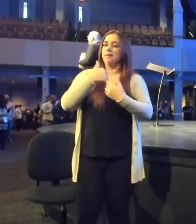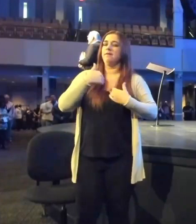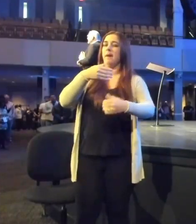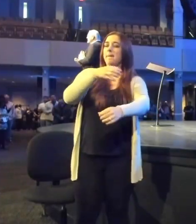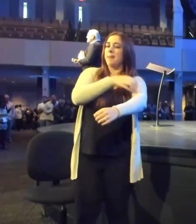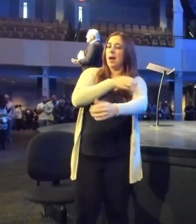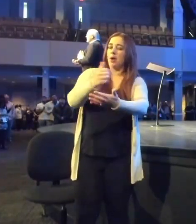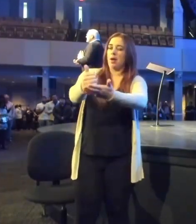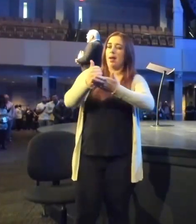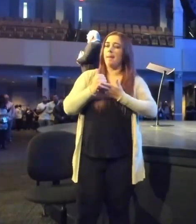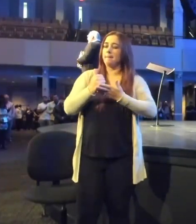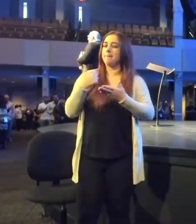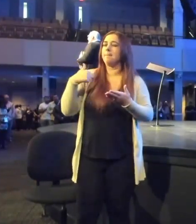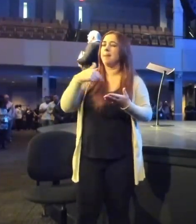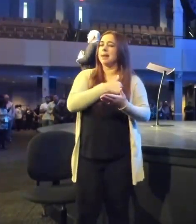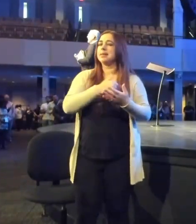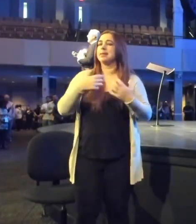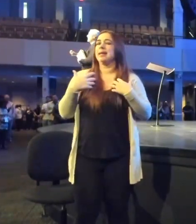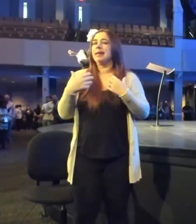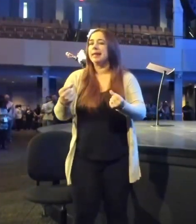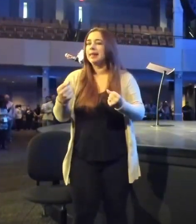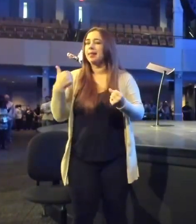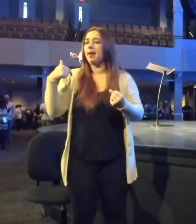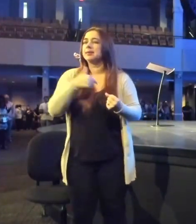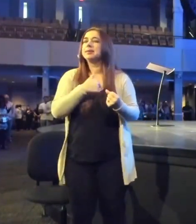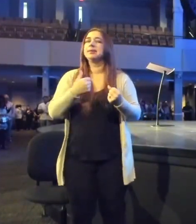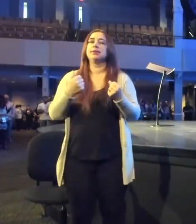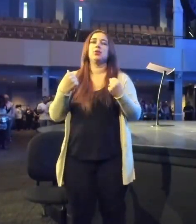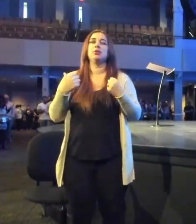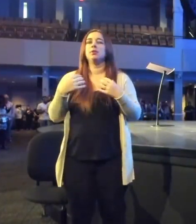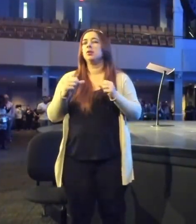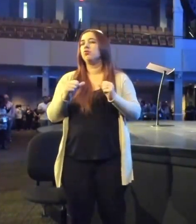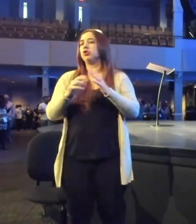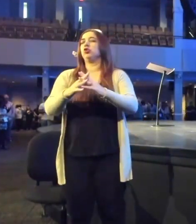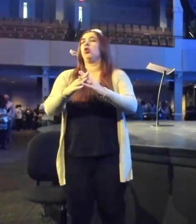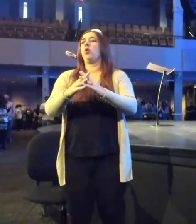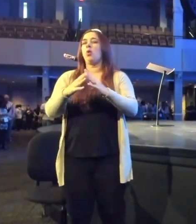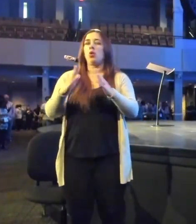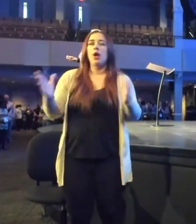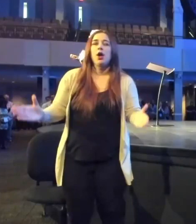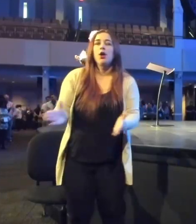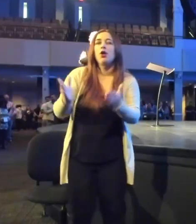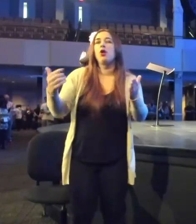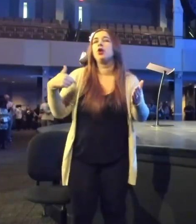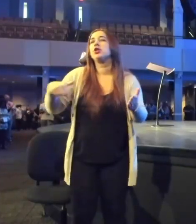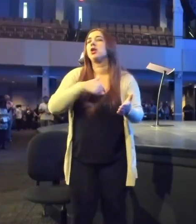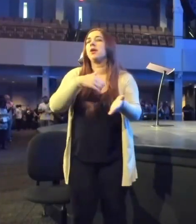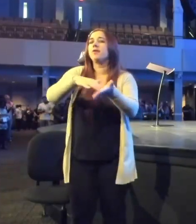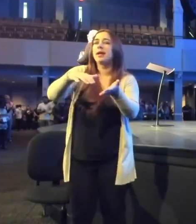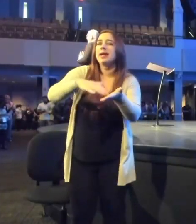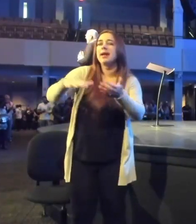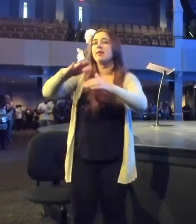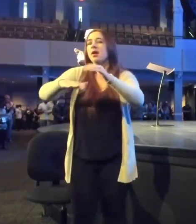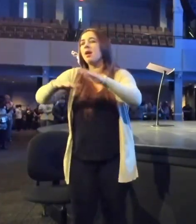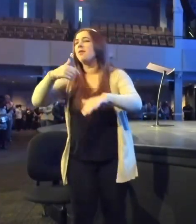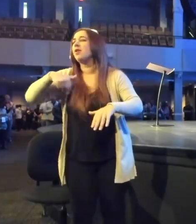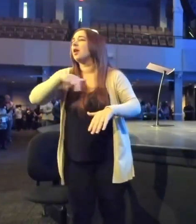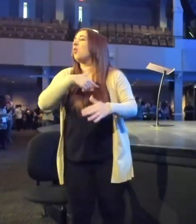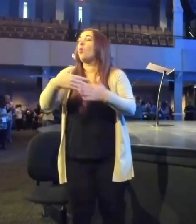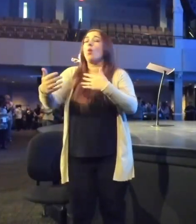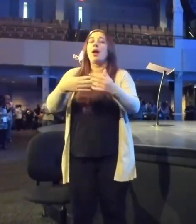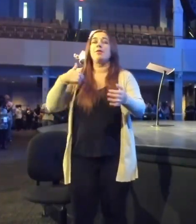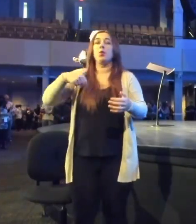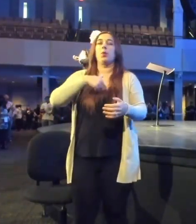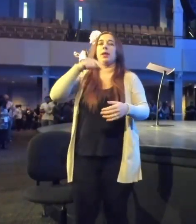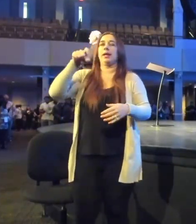us, to assist us, to heal us, to restore us, to encourage us, to forgive us, to comfort us, to do whatever we have need